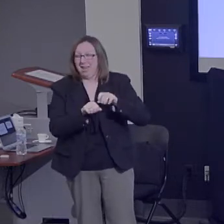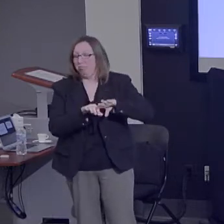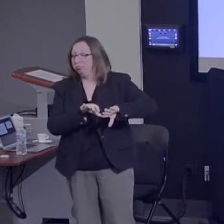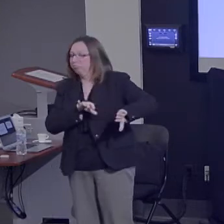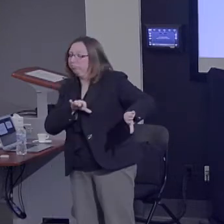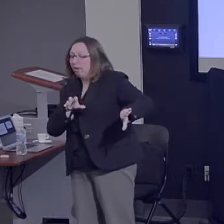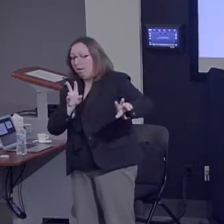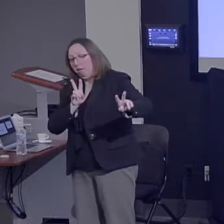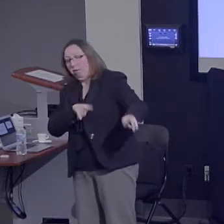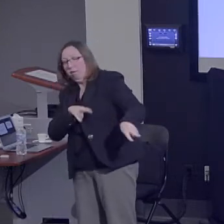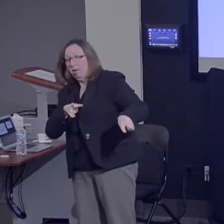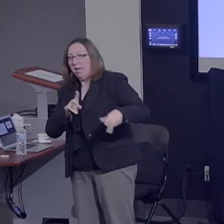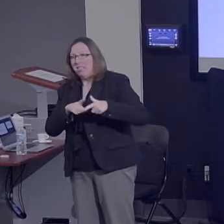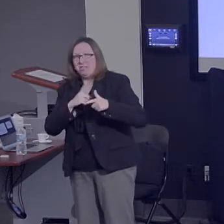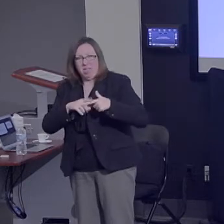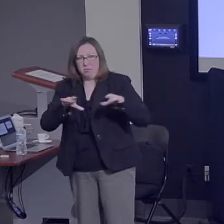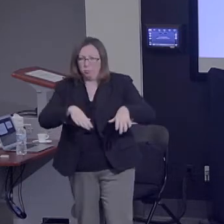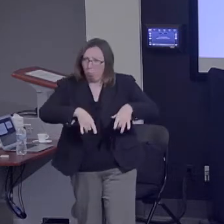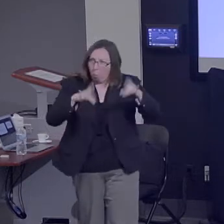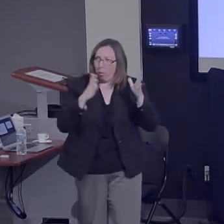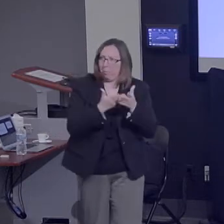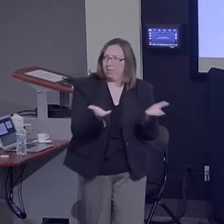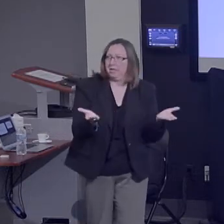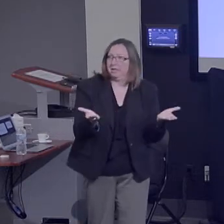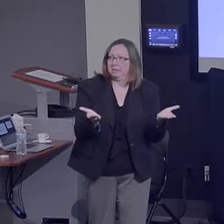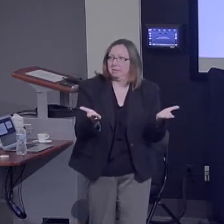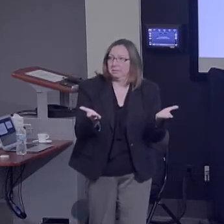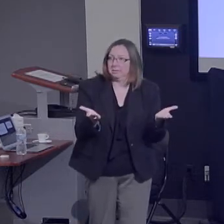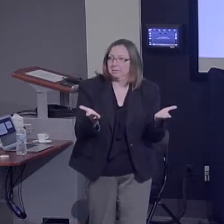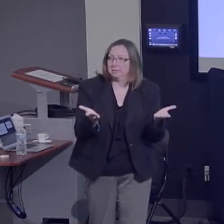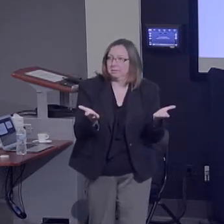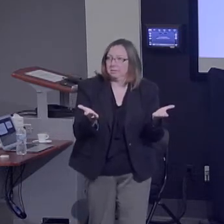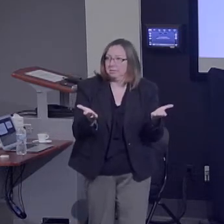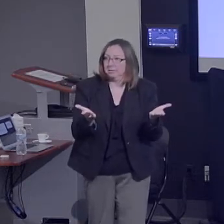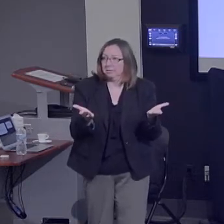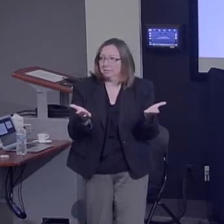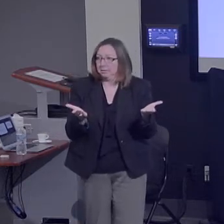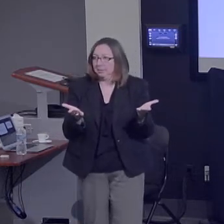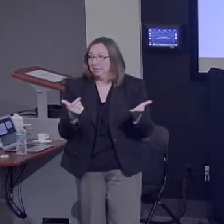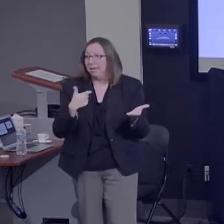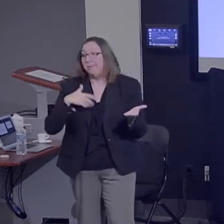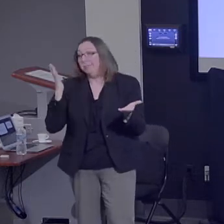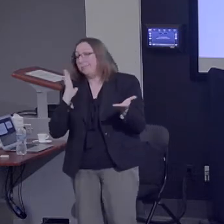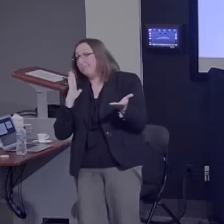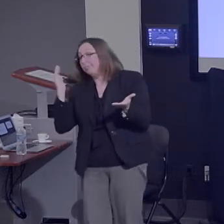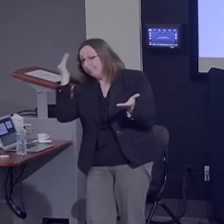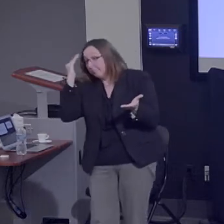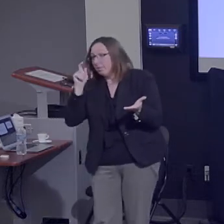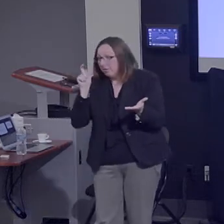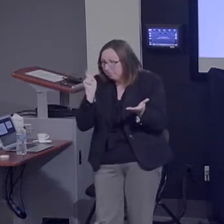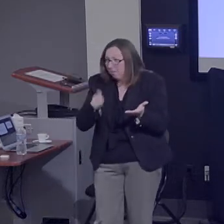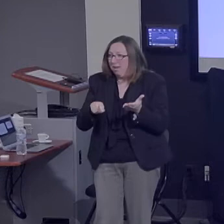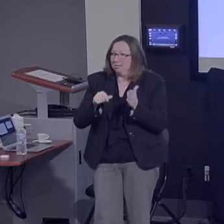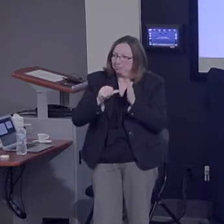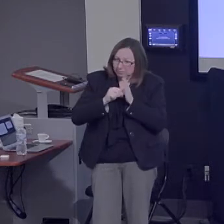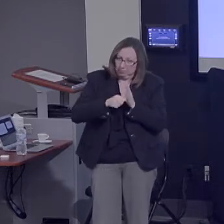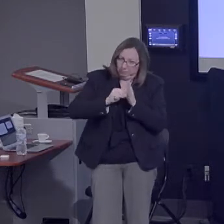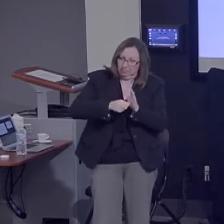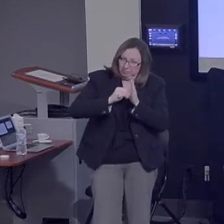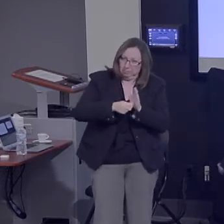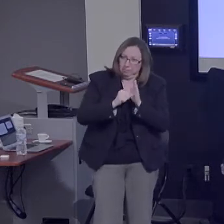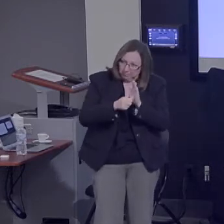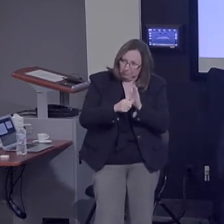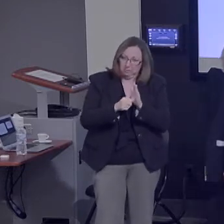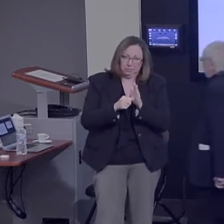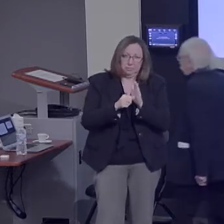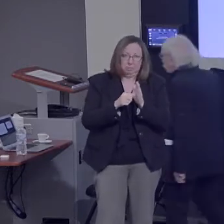kill it? I can kill you. I kill the animals, I cut the trees, I can do it. Okay, now the last